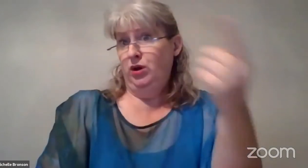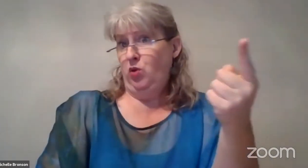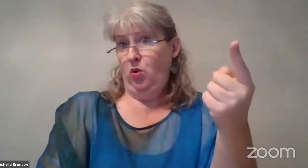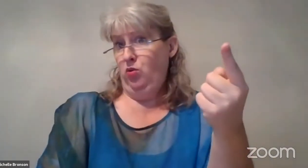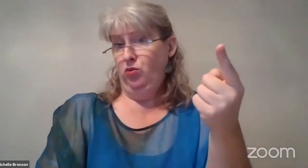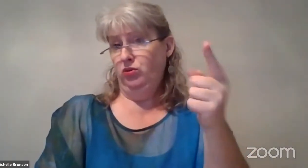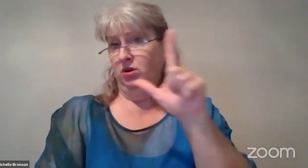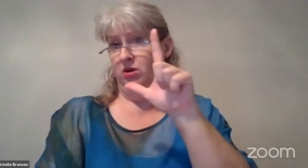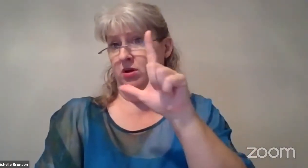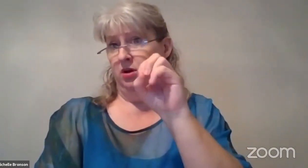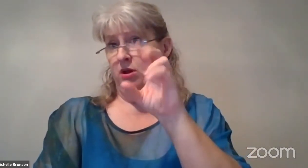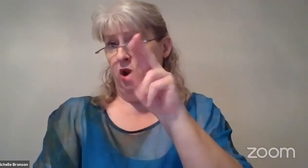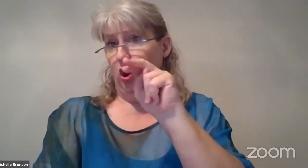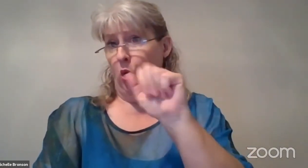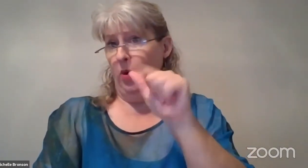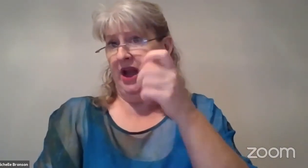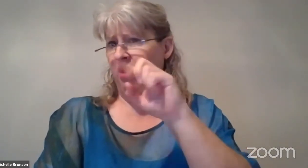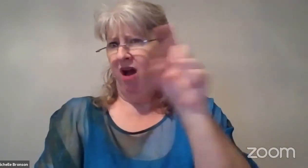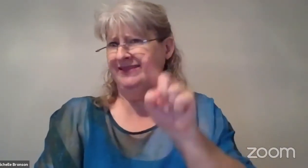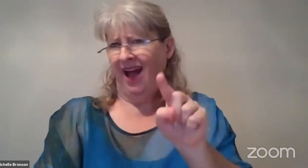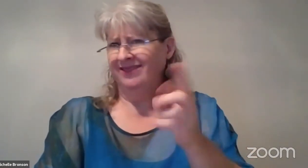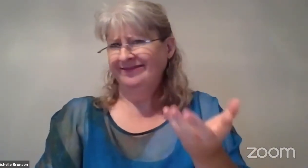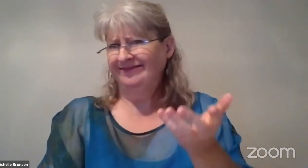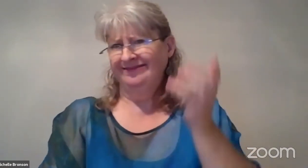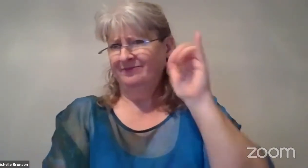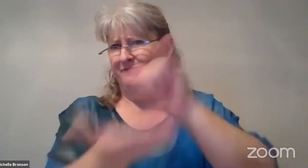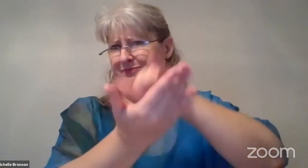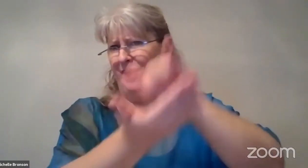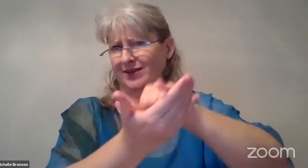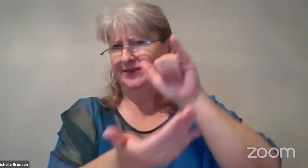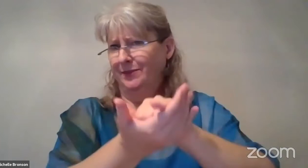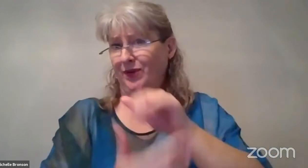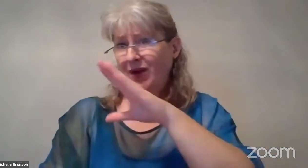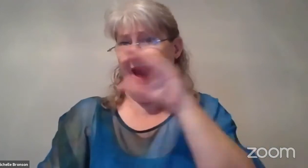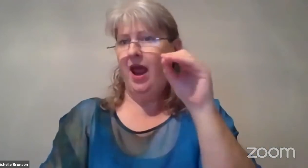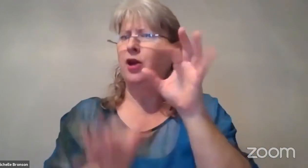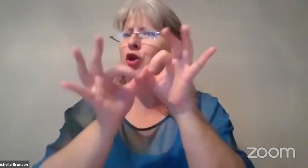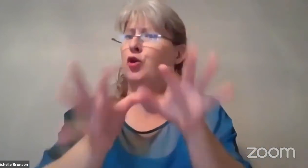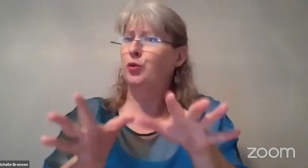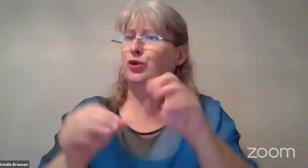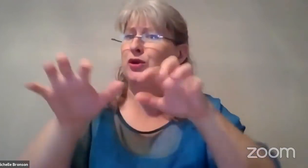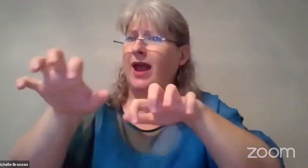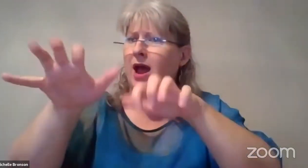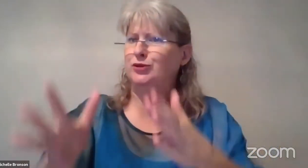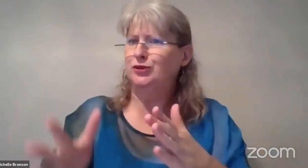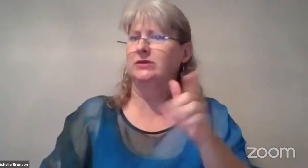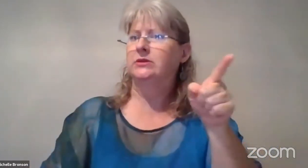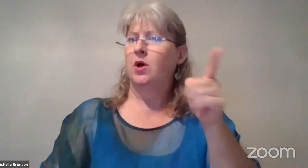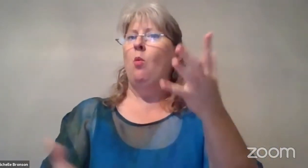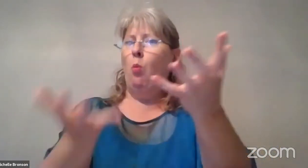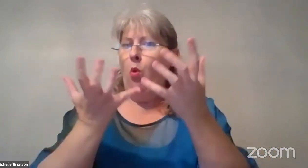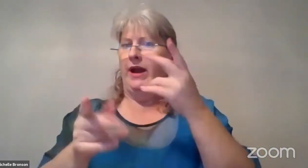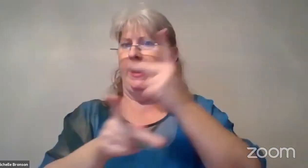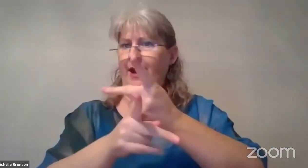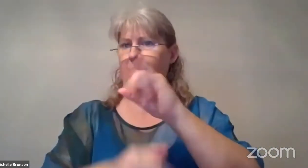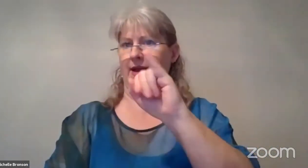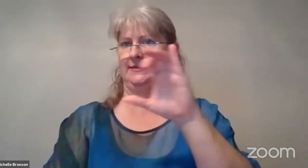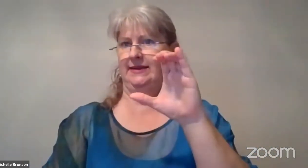these interpreters. That is impossible. And we expressed that concern to Assemblywoman Gonzalez. And